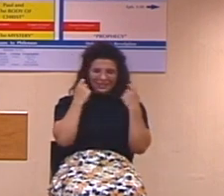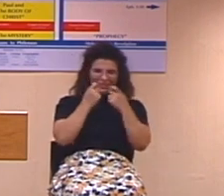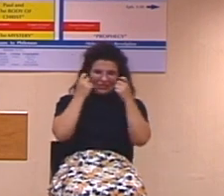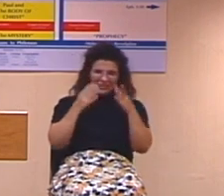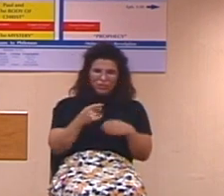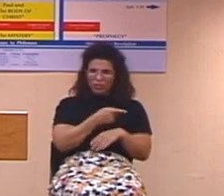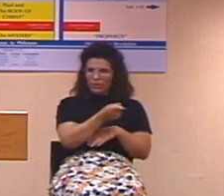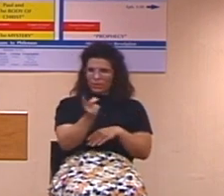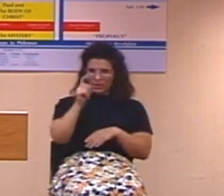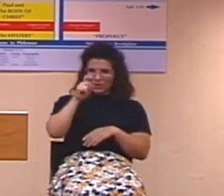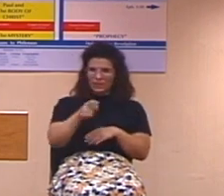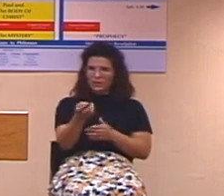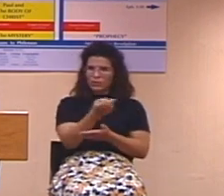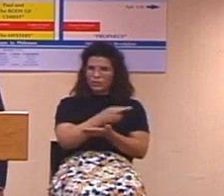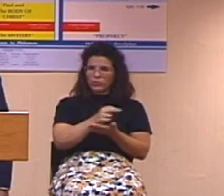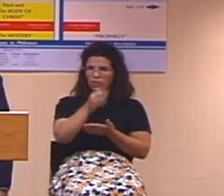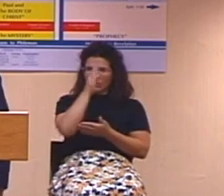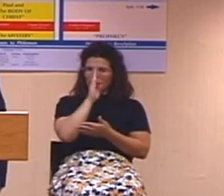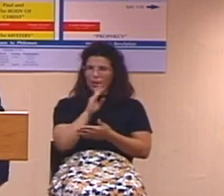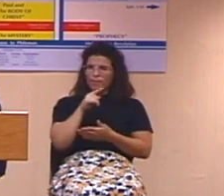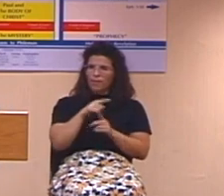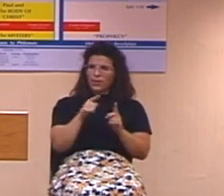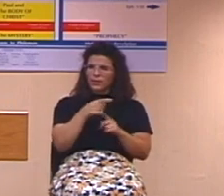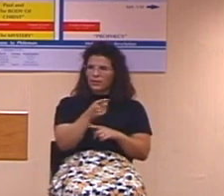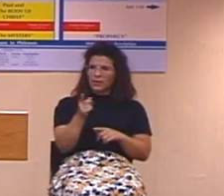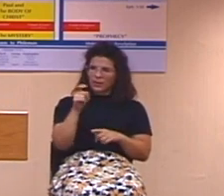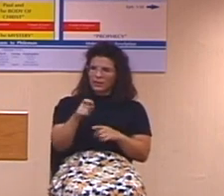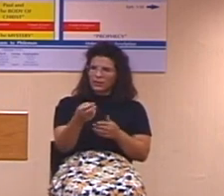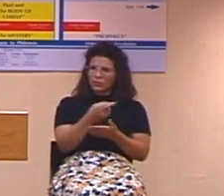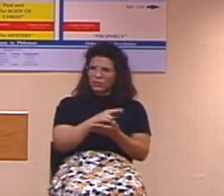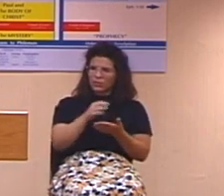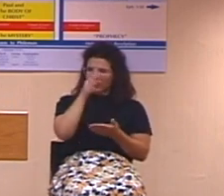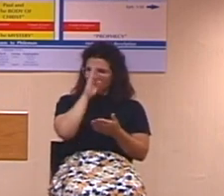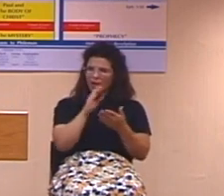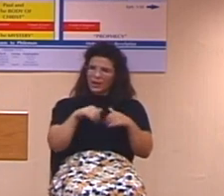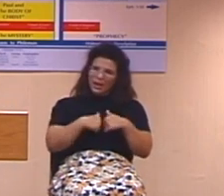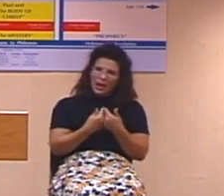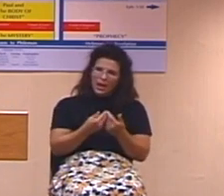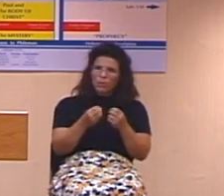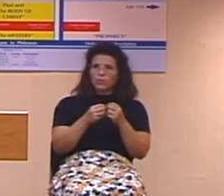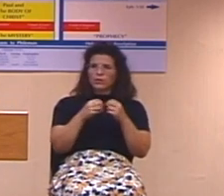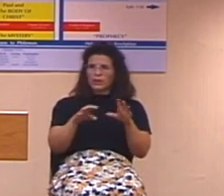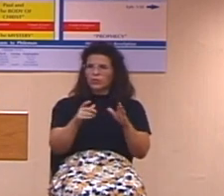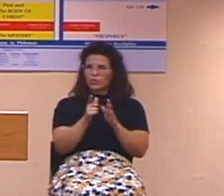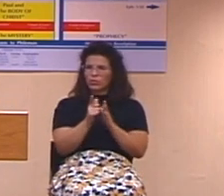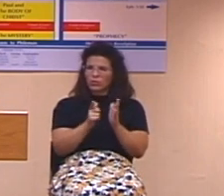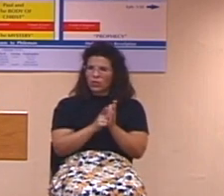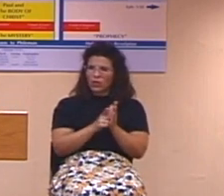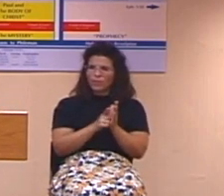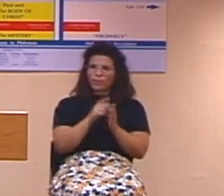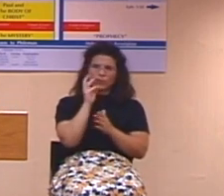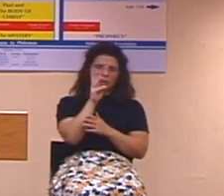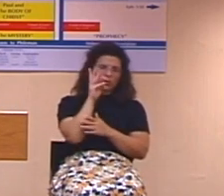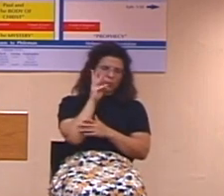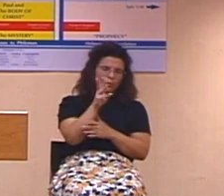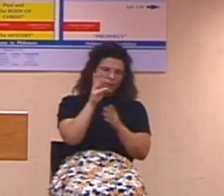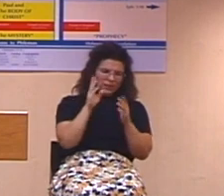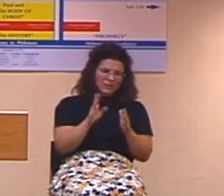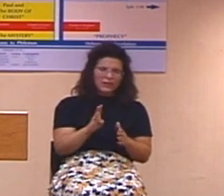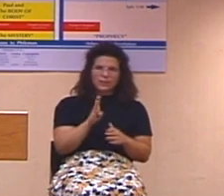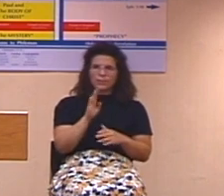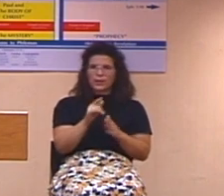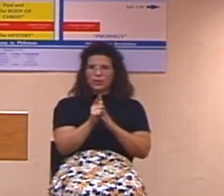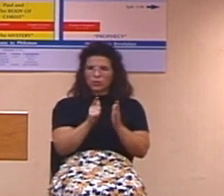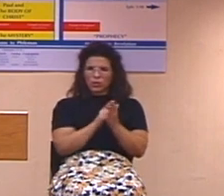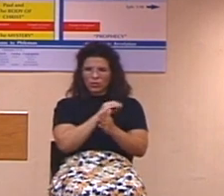of God, don't they? But they need the righteousness of God, how? Without the law. Being witnessed by the law and the